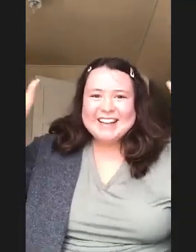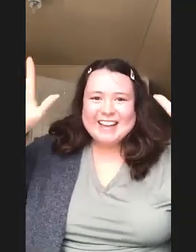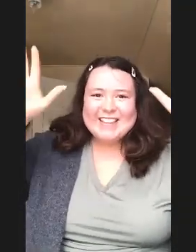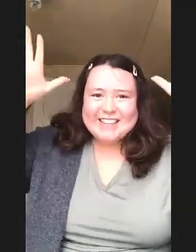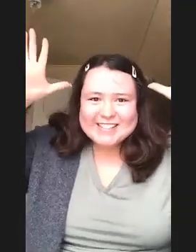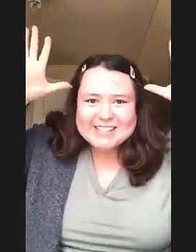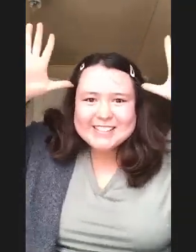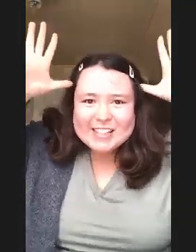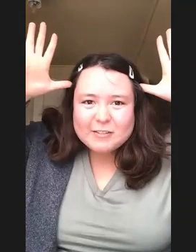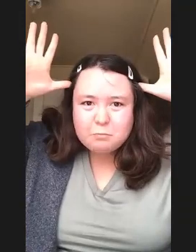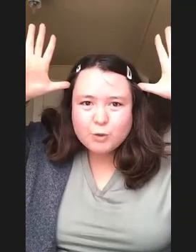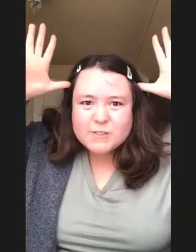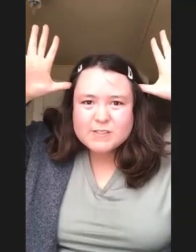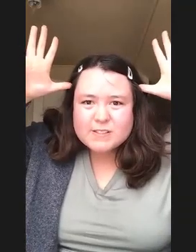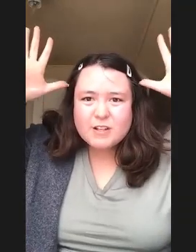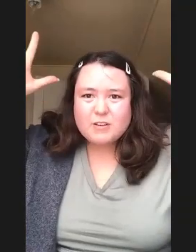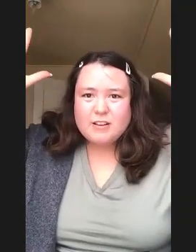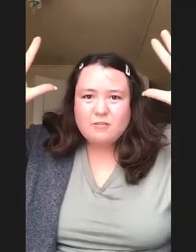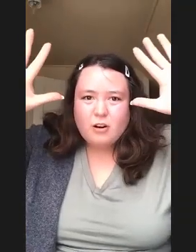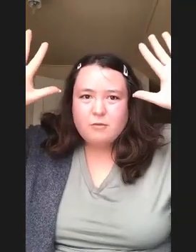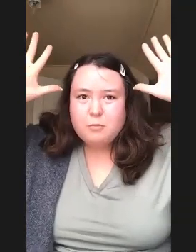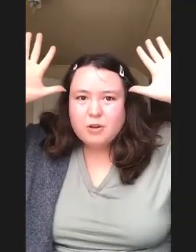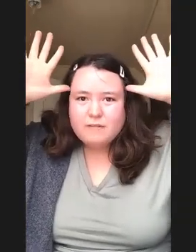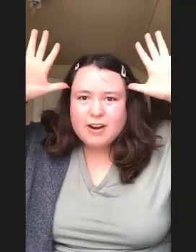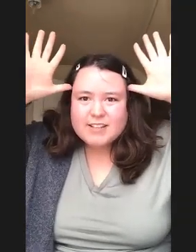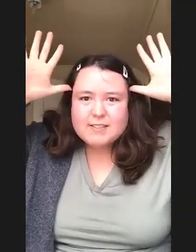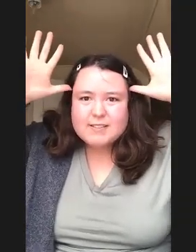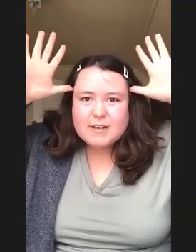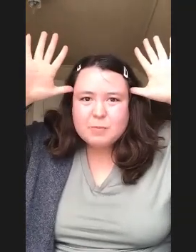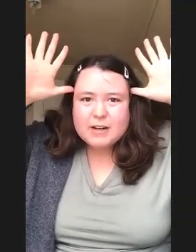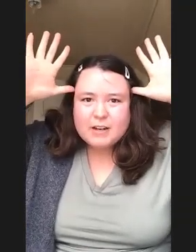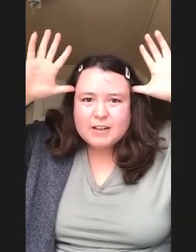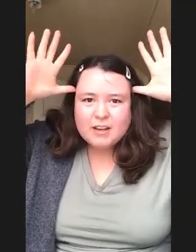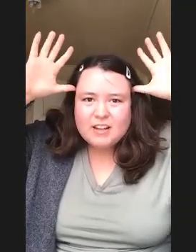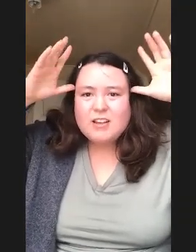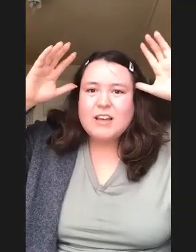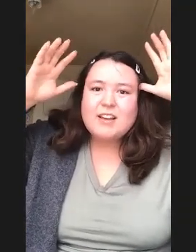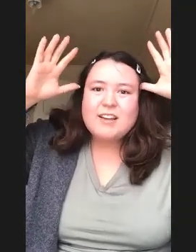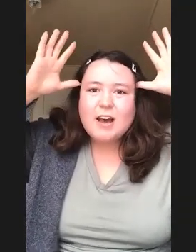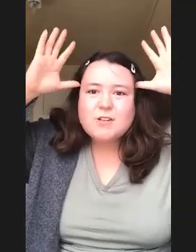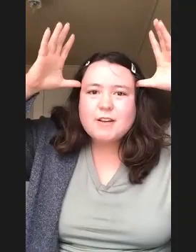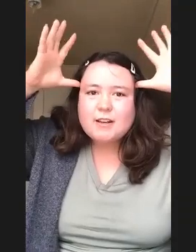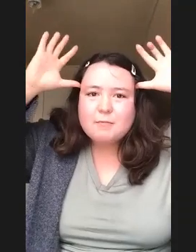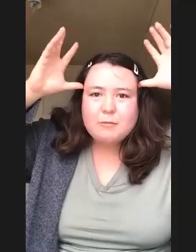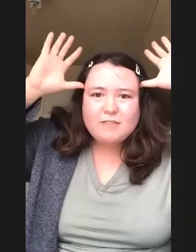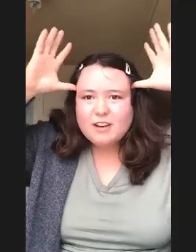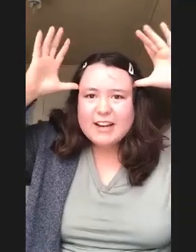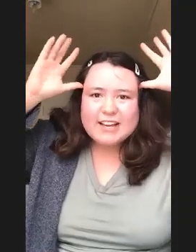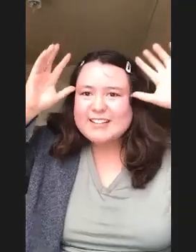And then this is moose. You're doing both of your hands up here, and then you can like exaggerate it by moving your hands